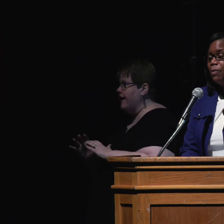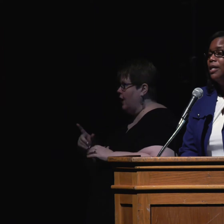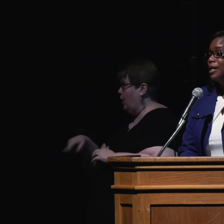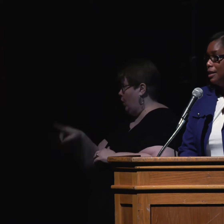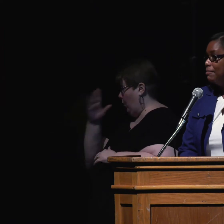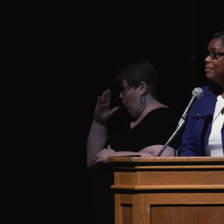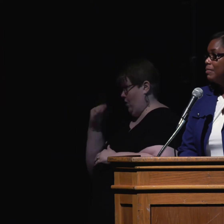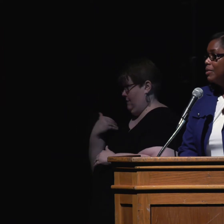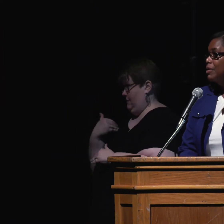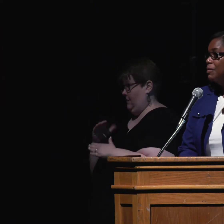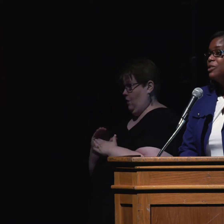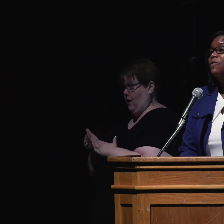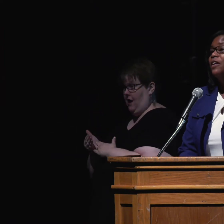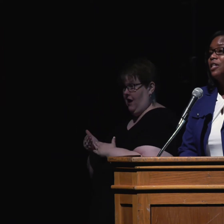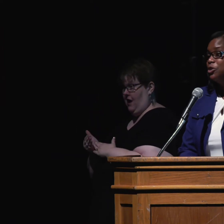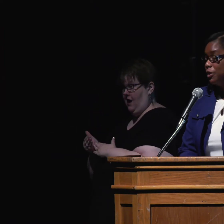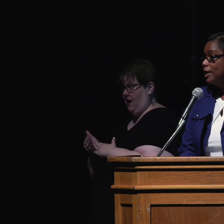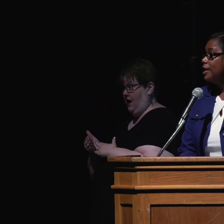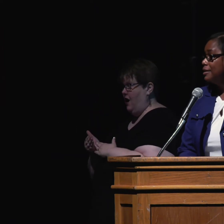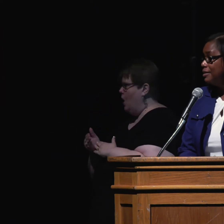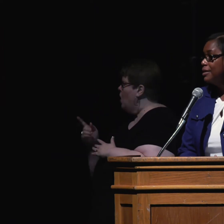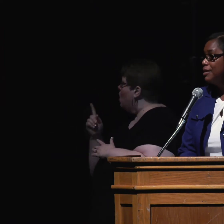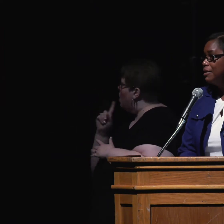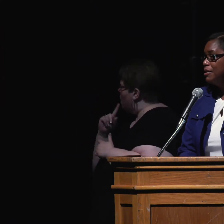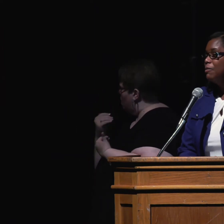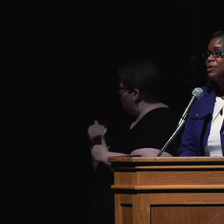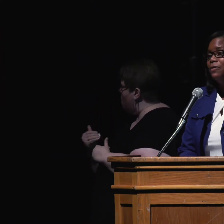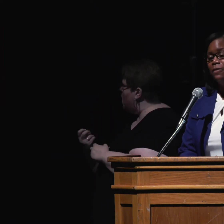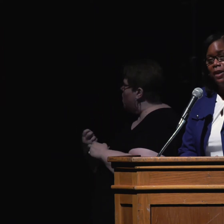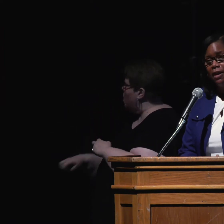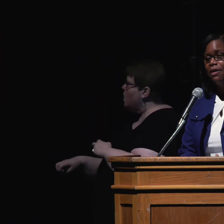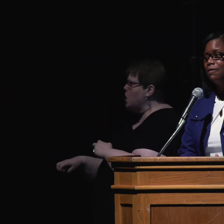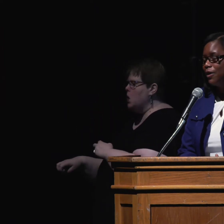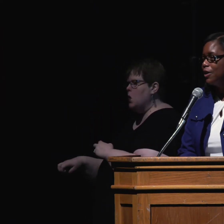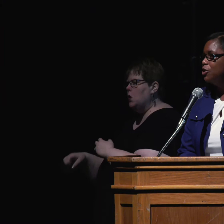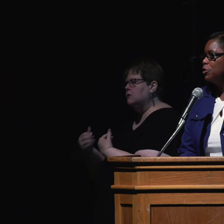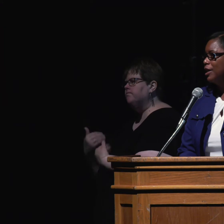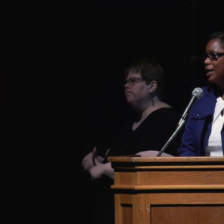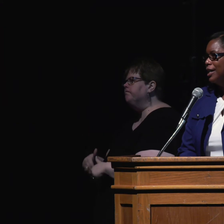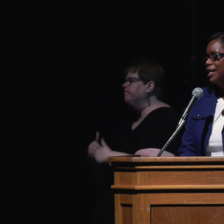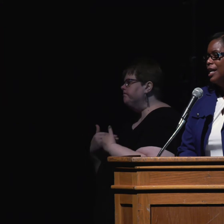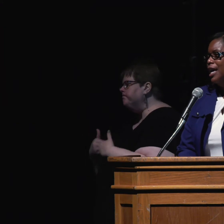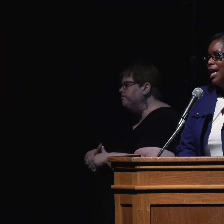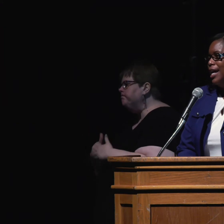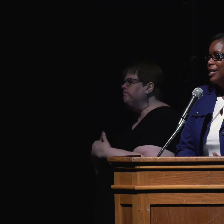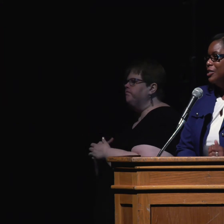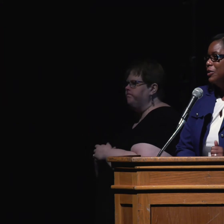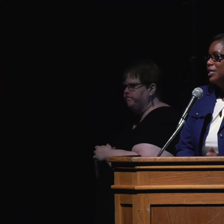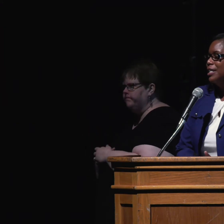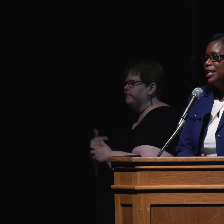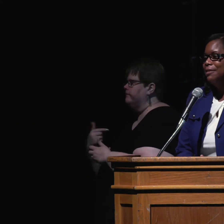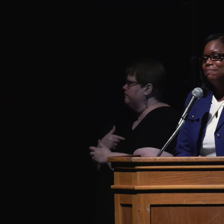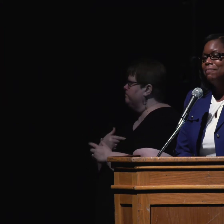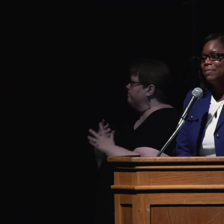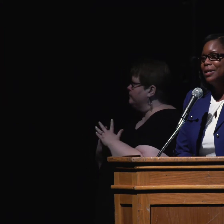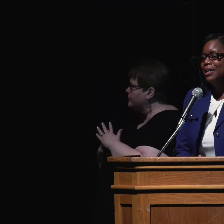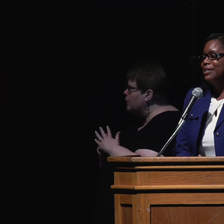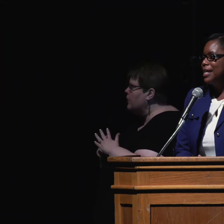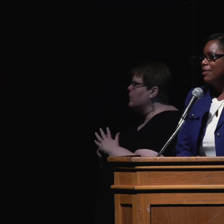y'all know this weekend was very trying, was very, very trying. And I started